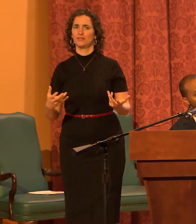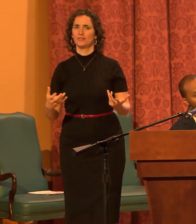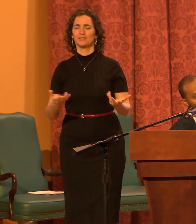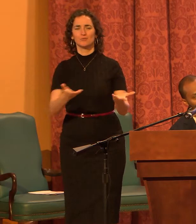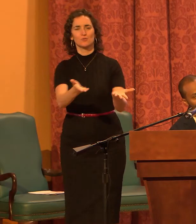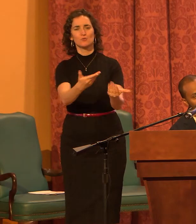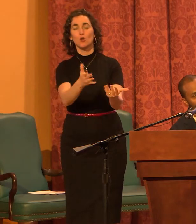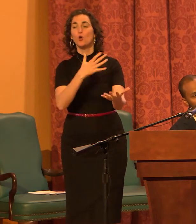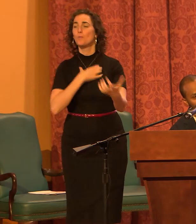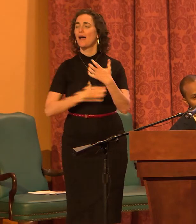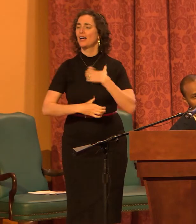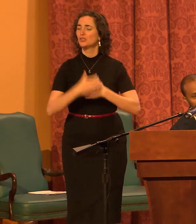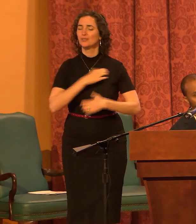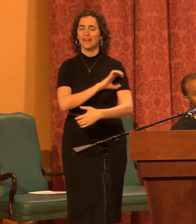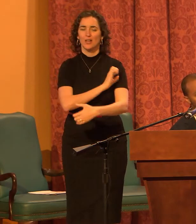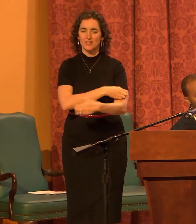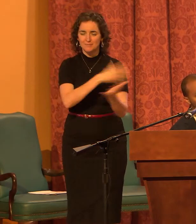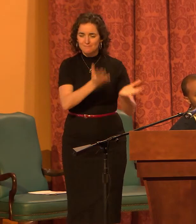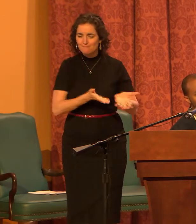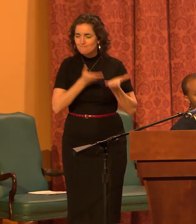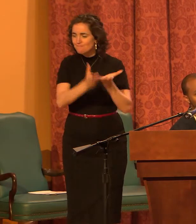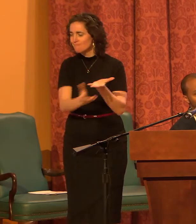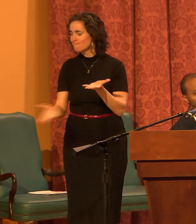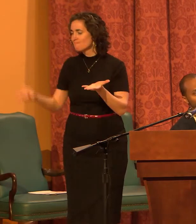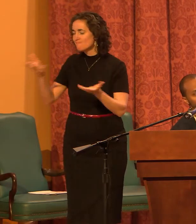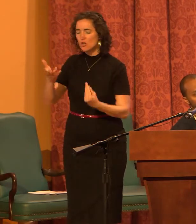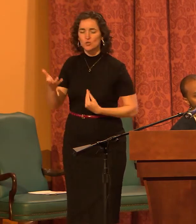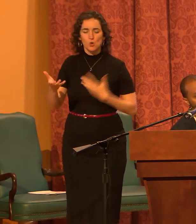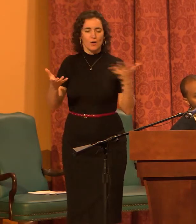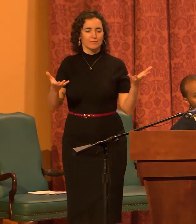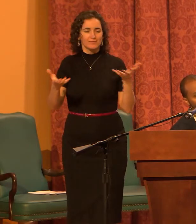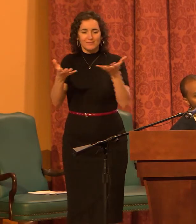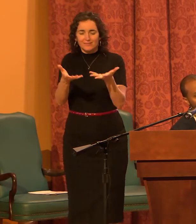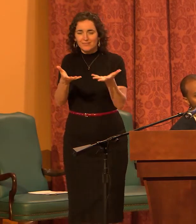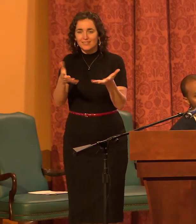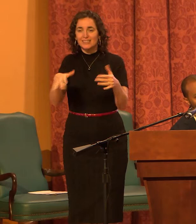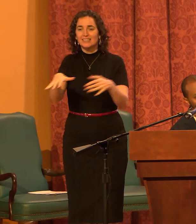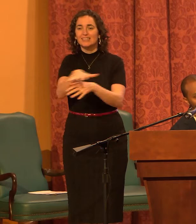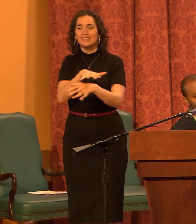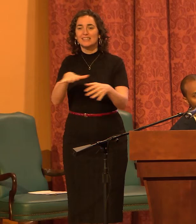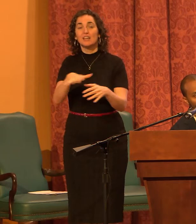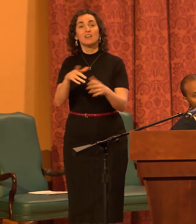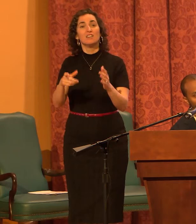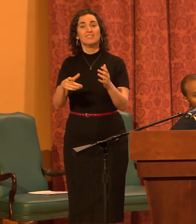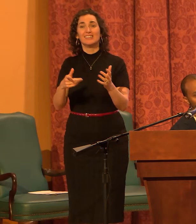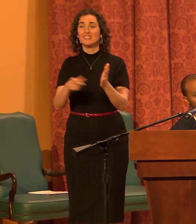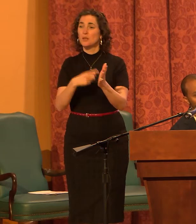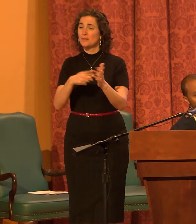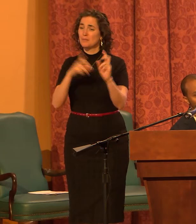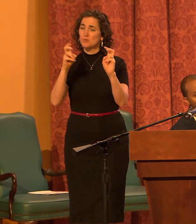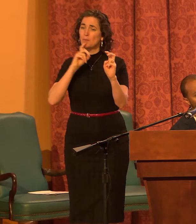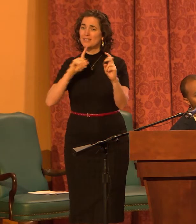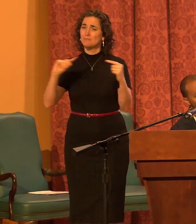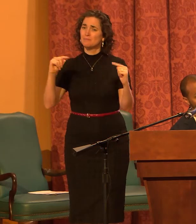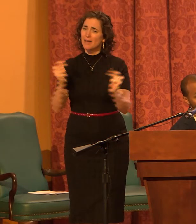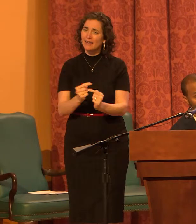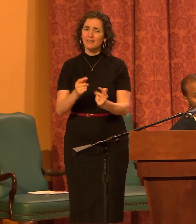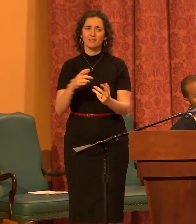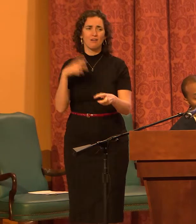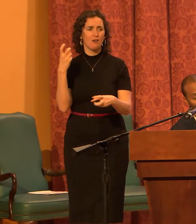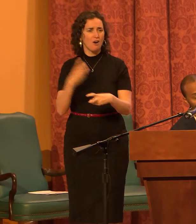you bring your passion and your energy and your joy into a space that can often be painful and